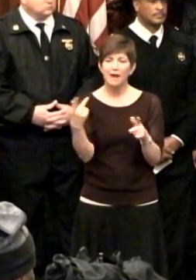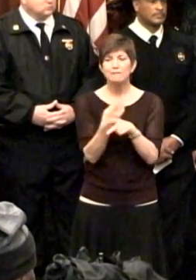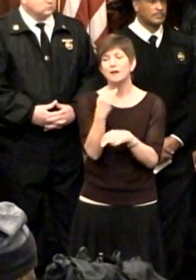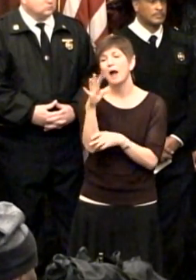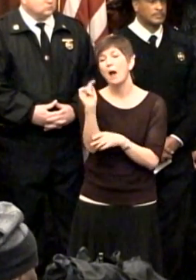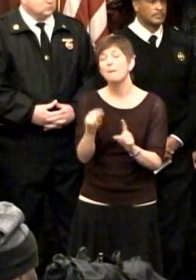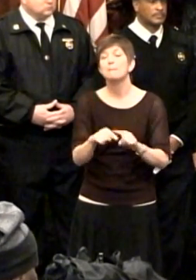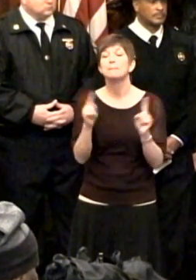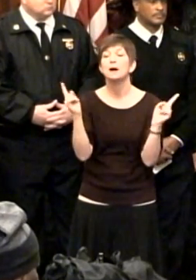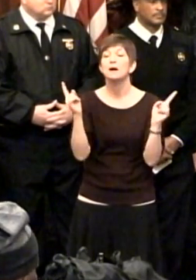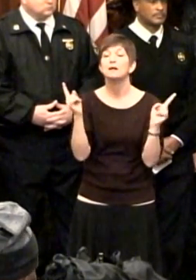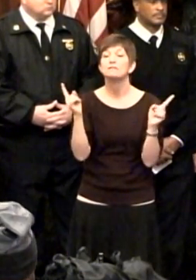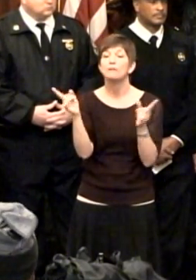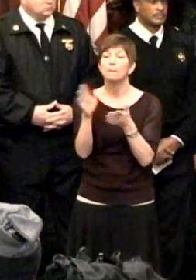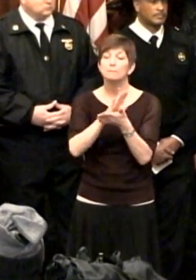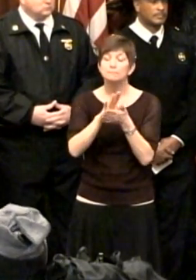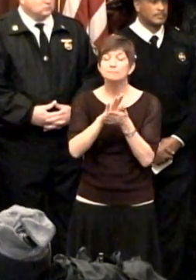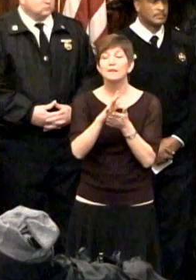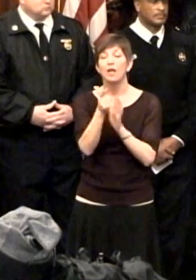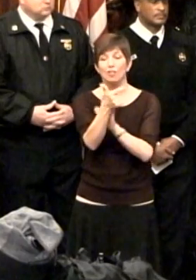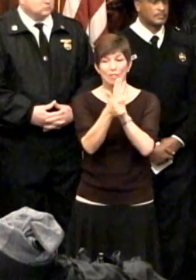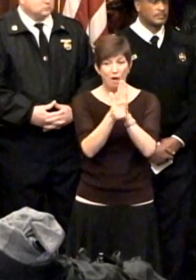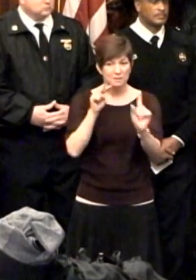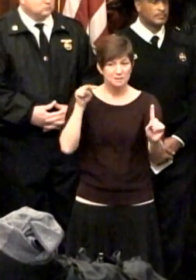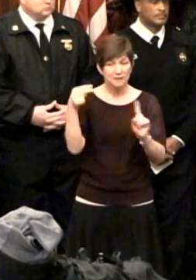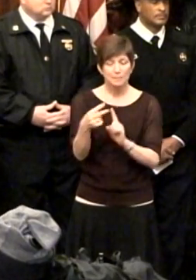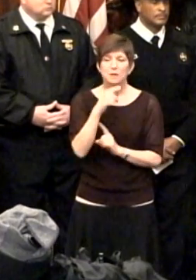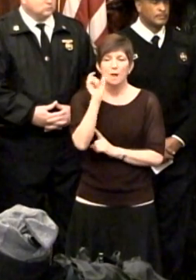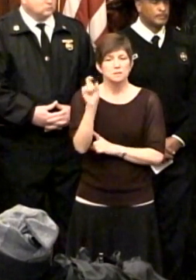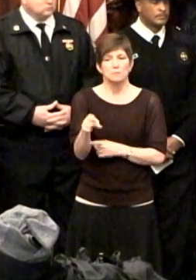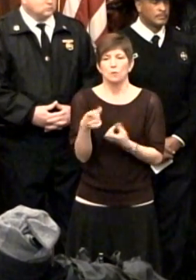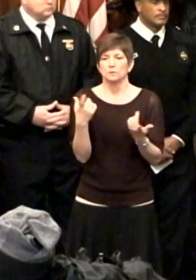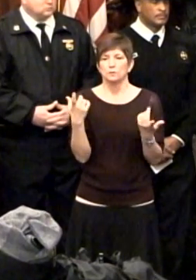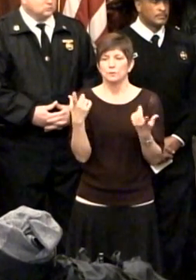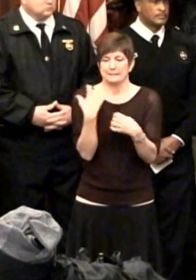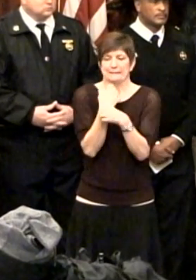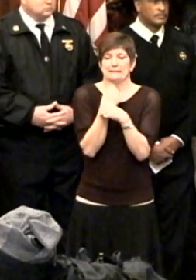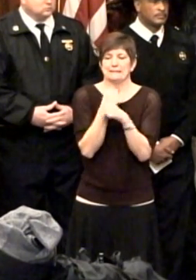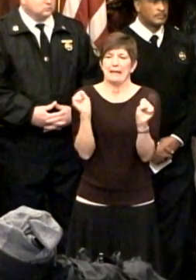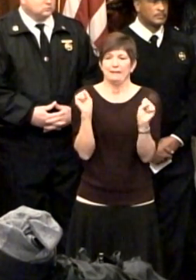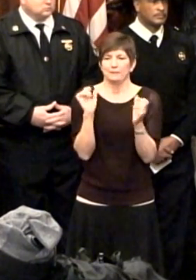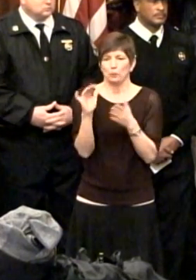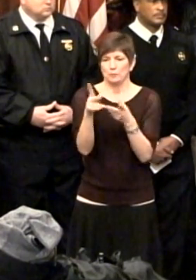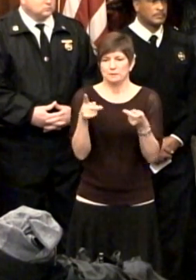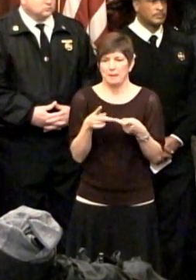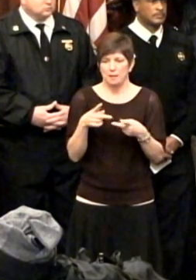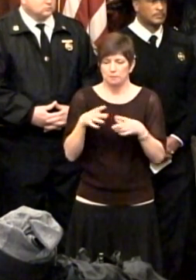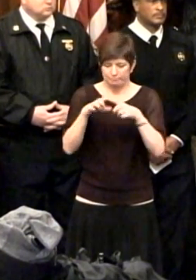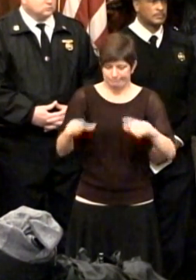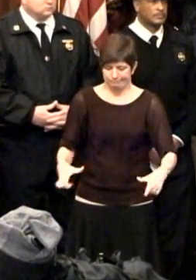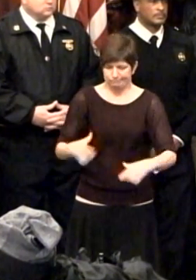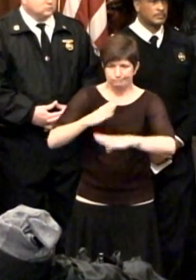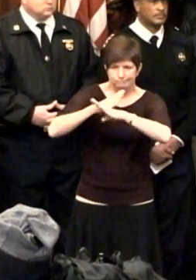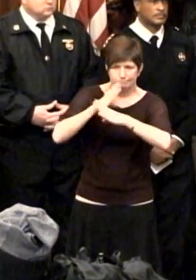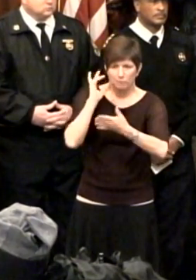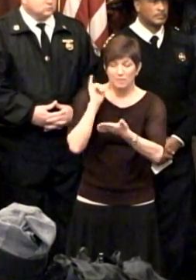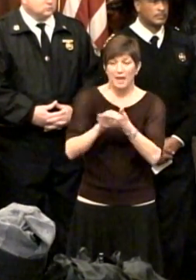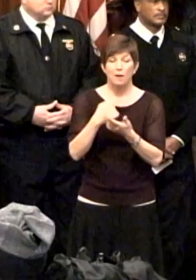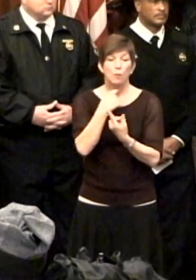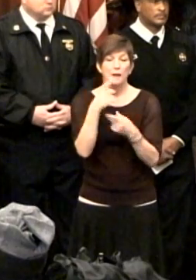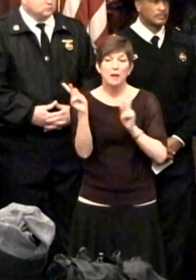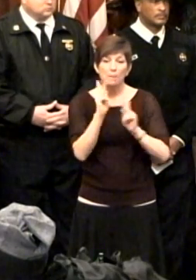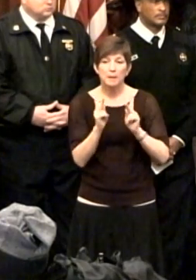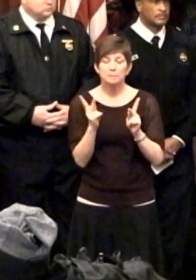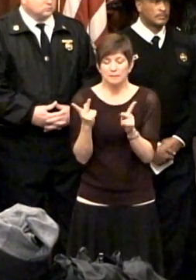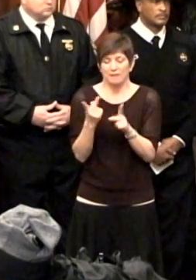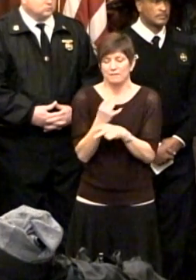a pure ordinance law standpoint, you're not supposed to save spaces. And what I generally say to folks is, work